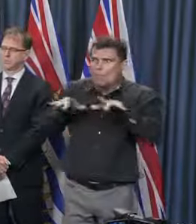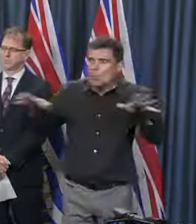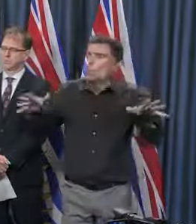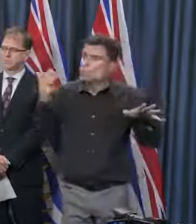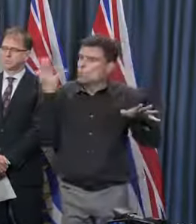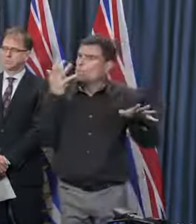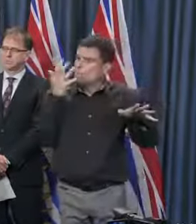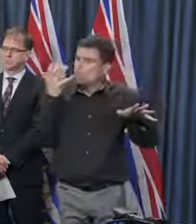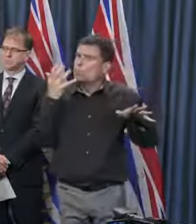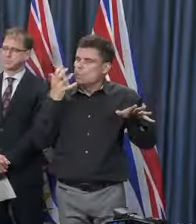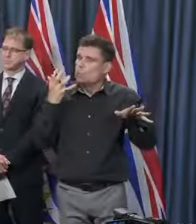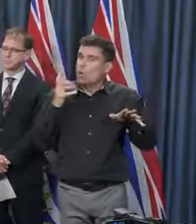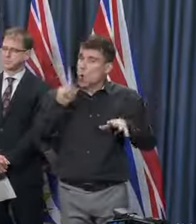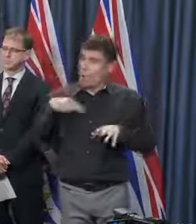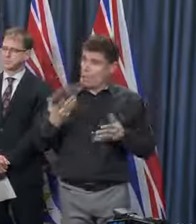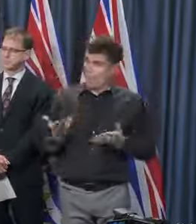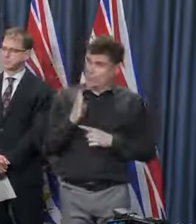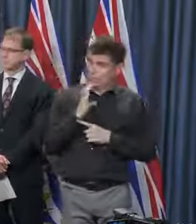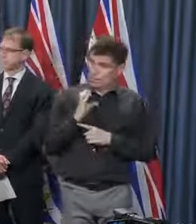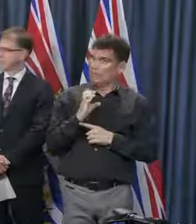internationally, who attended that conference.